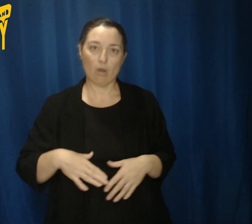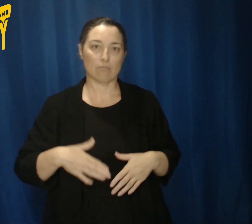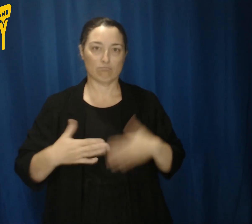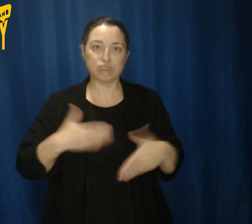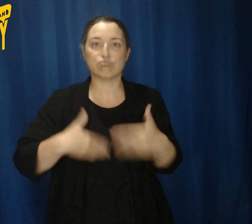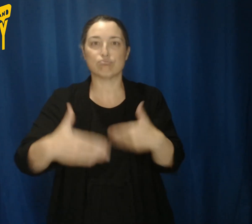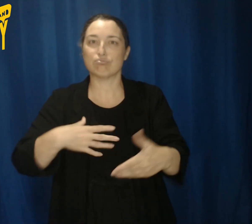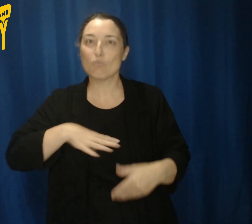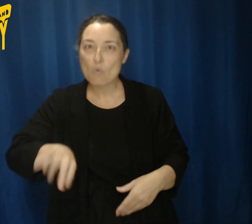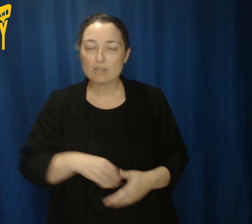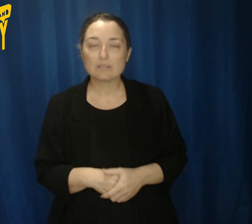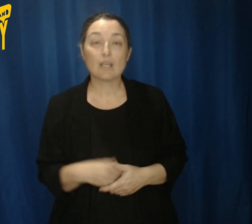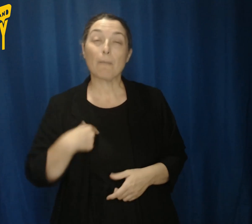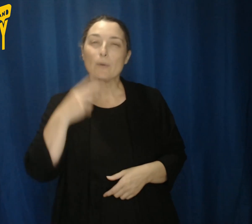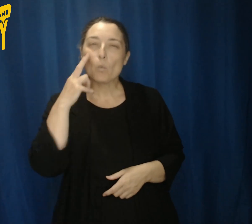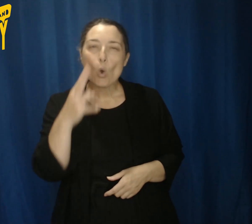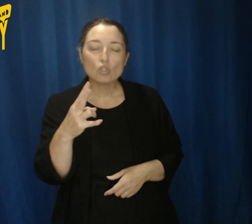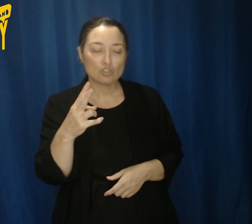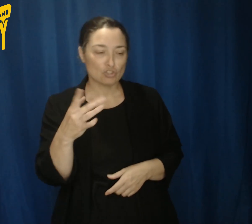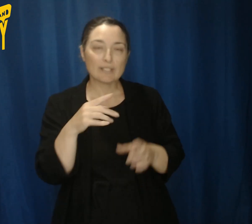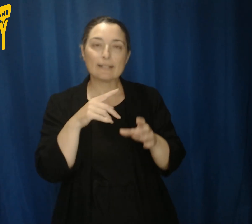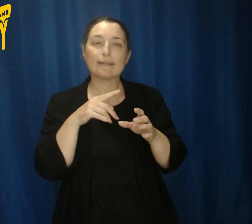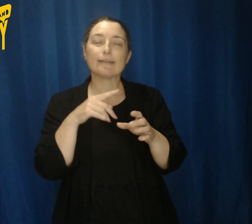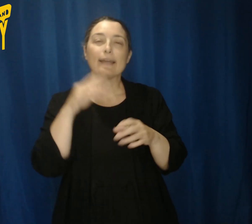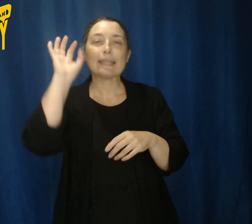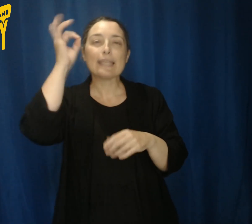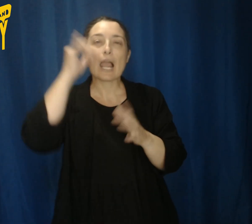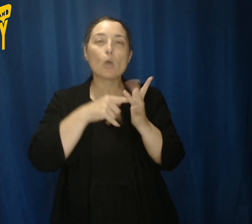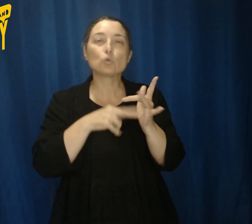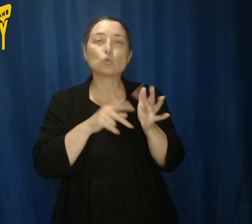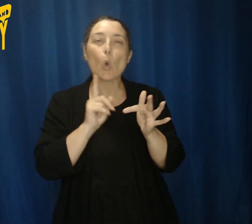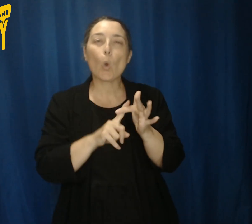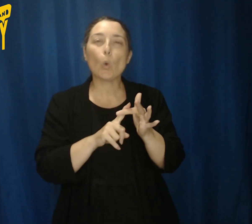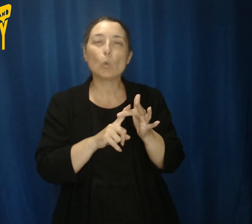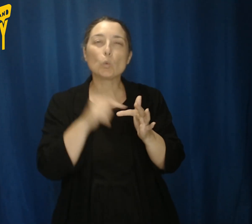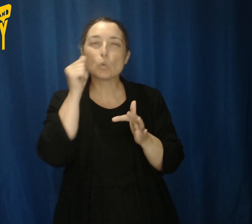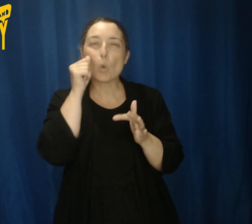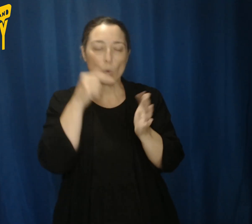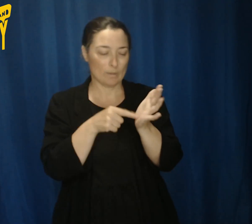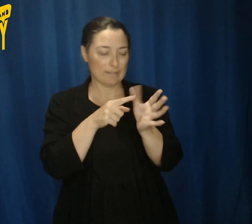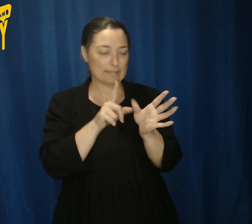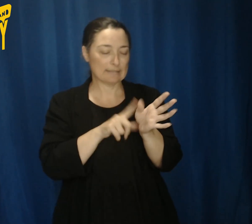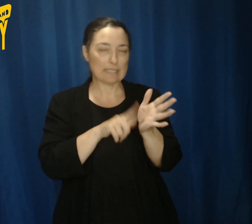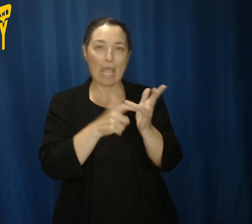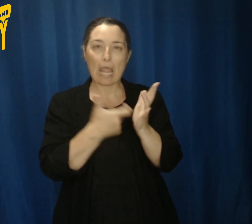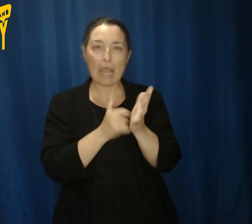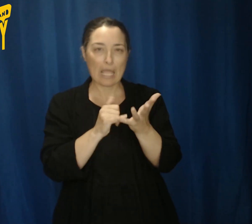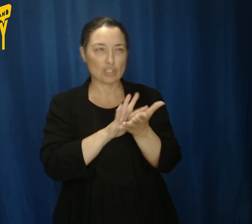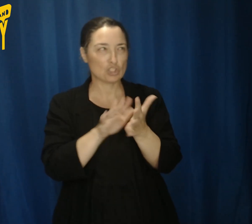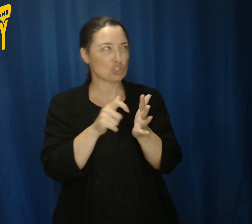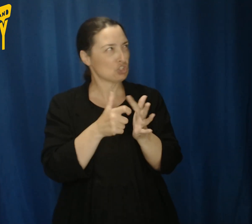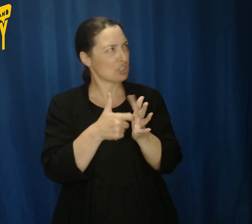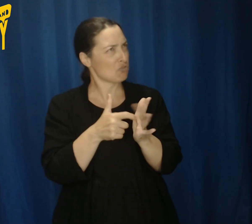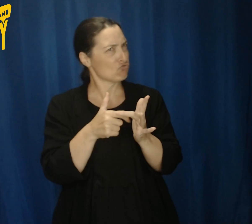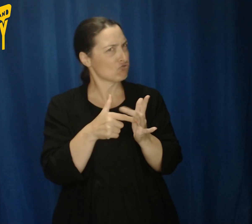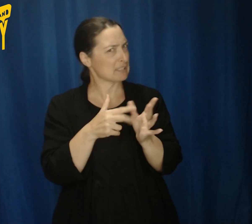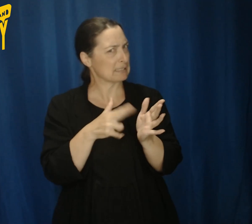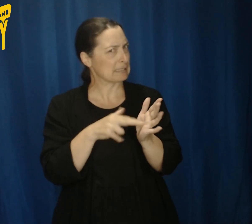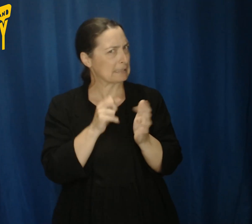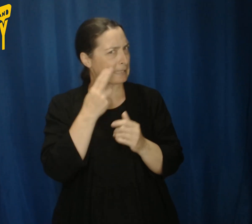watching the Yellowstone series, Taylor Sheridan. I don't know his name quite right there. But anyway, I like stuff where it